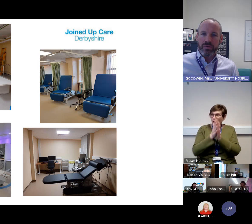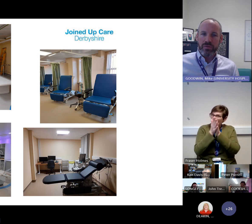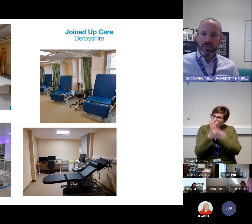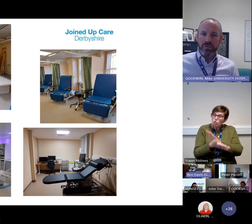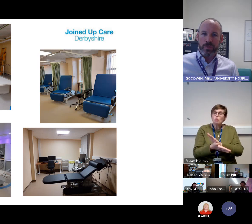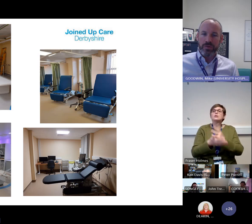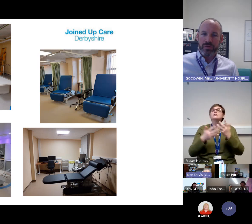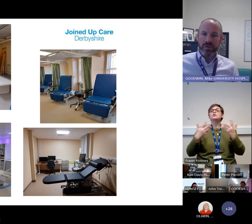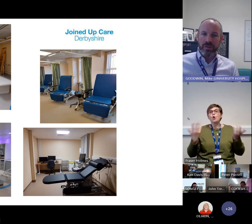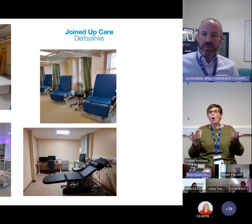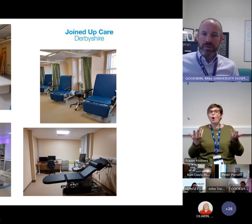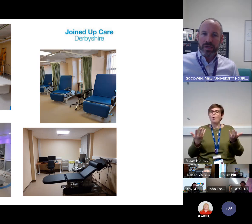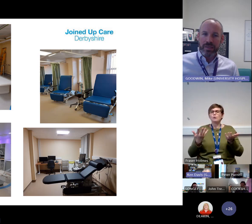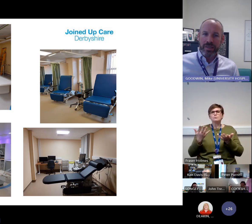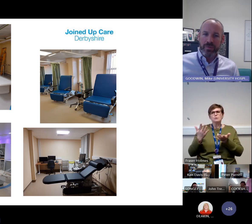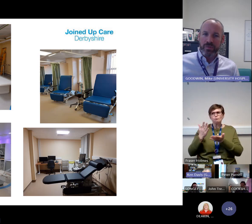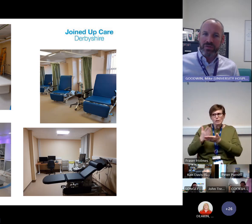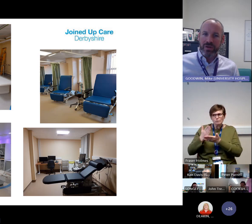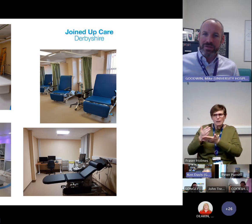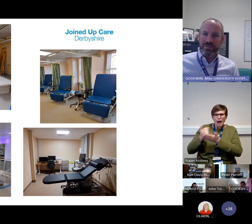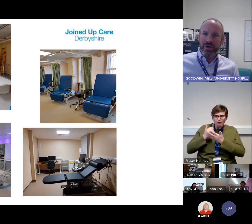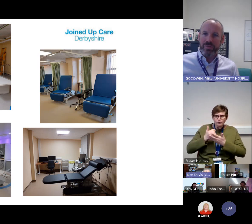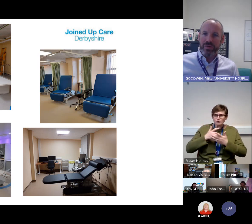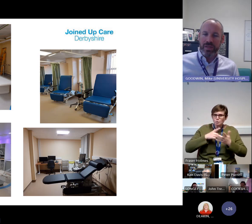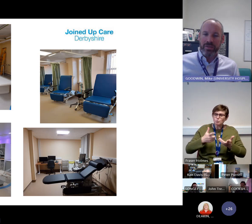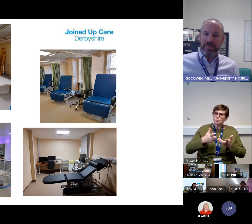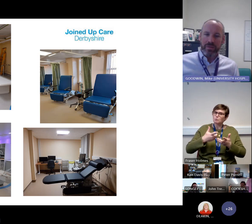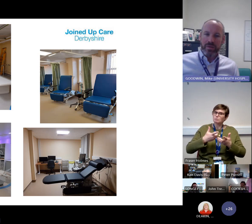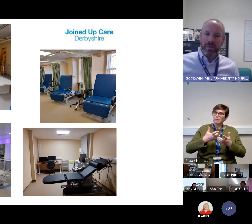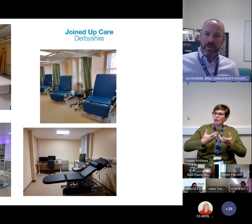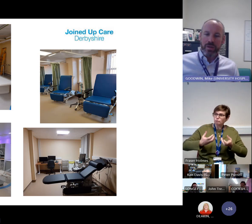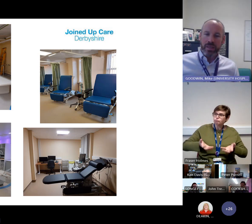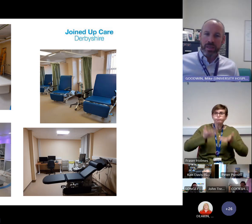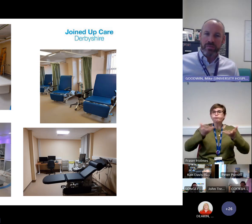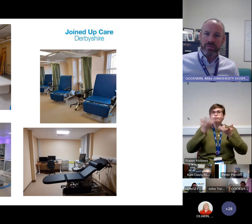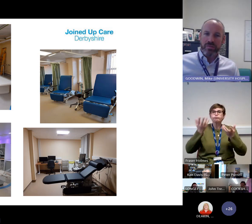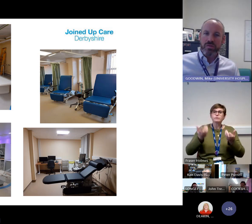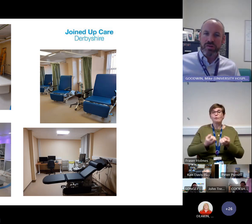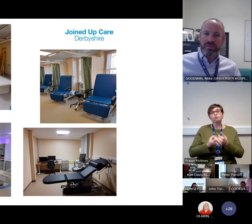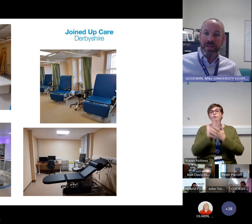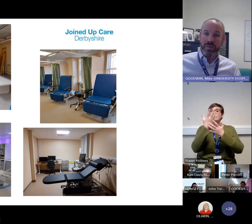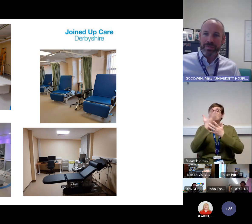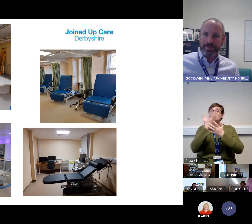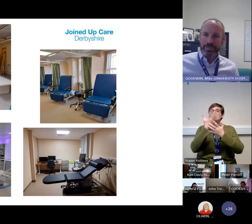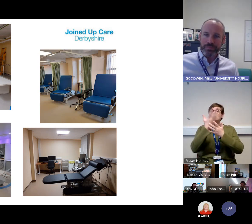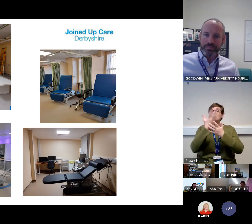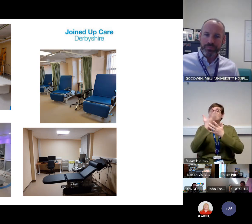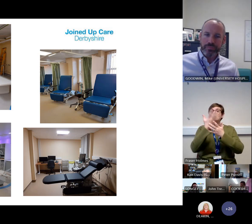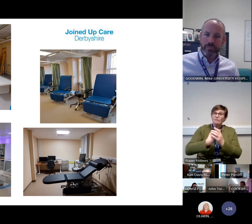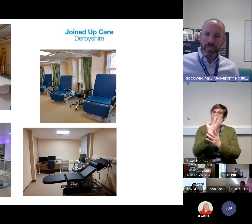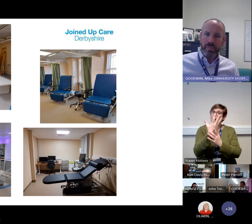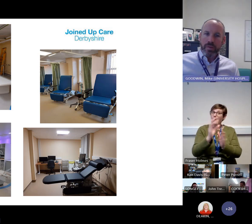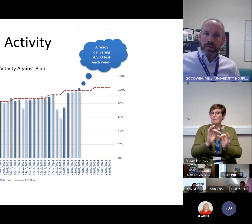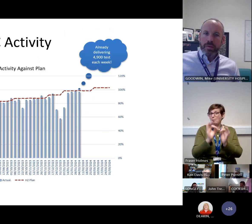it does really help us to keep those sites vibrant and developing.